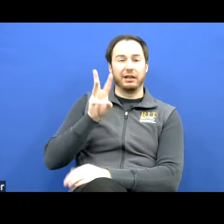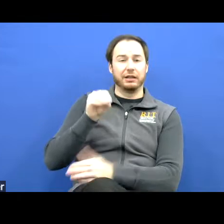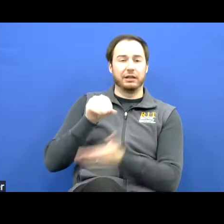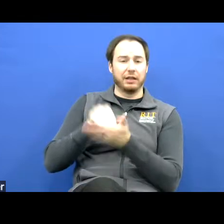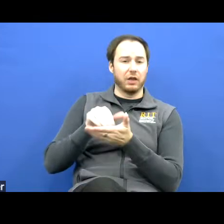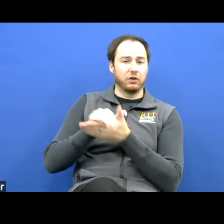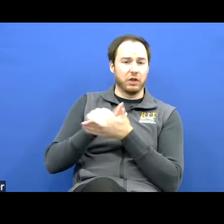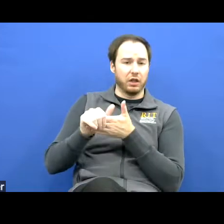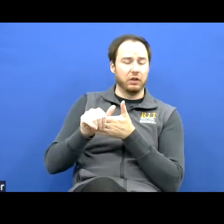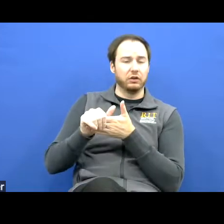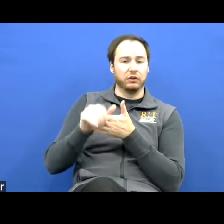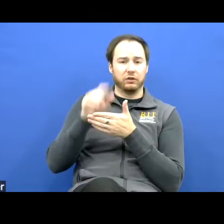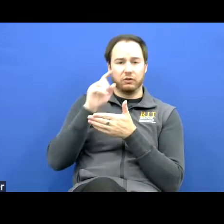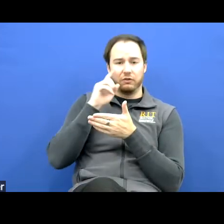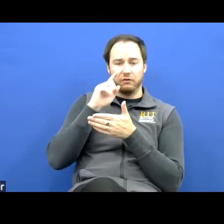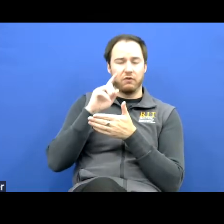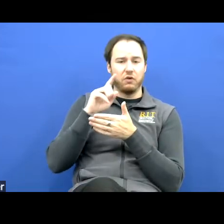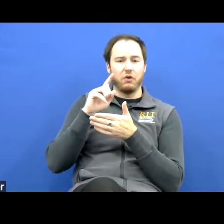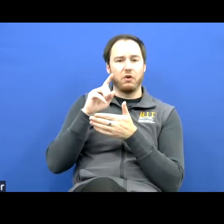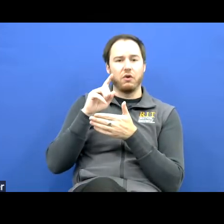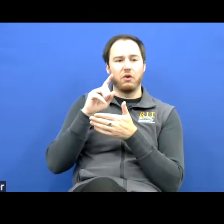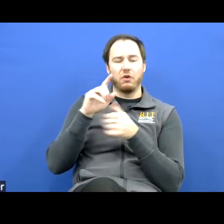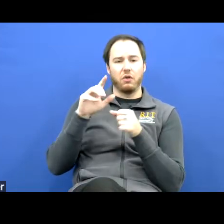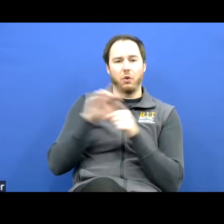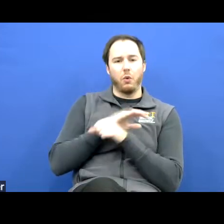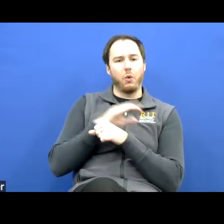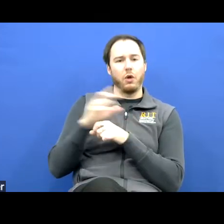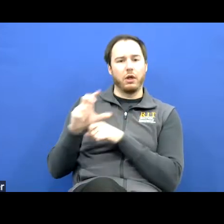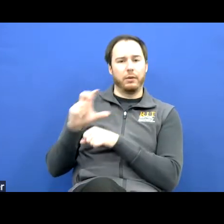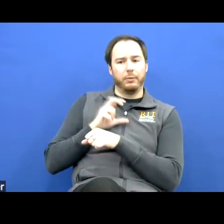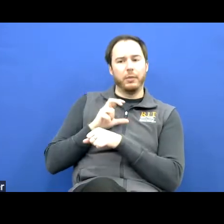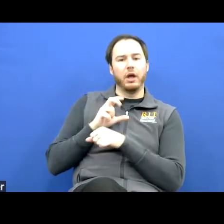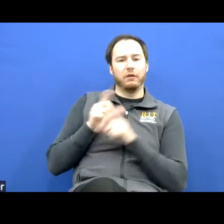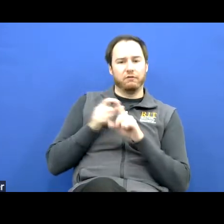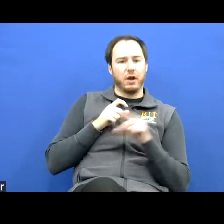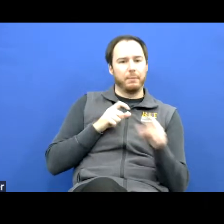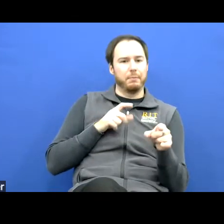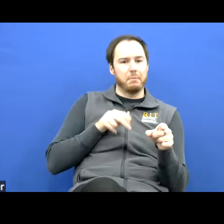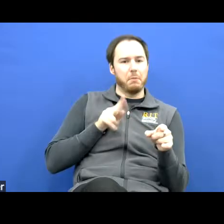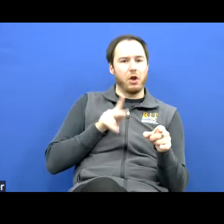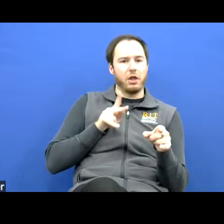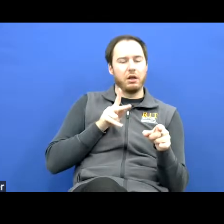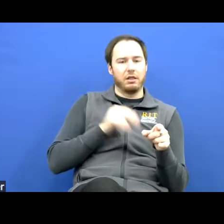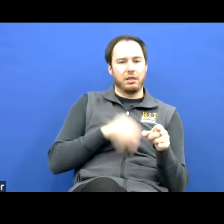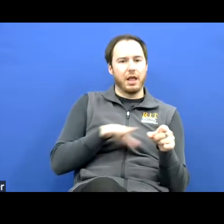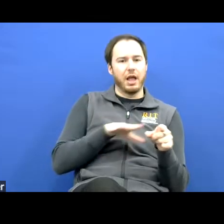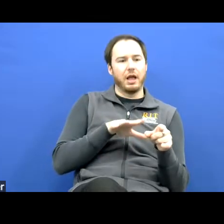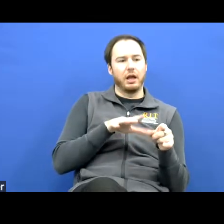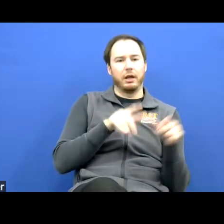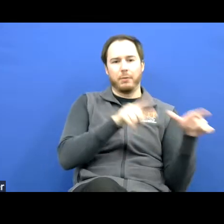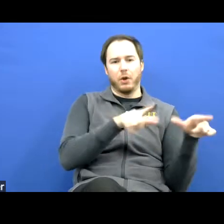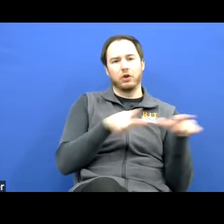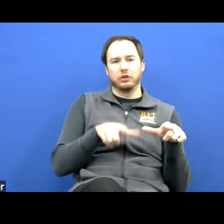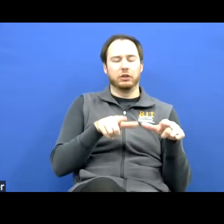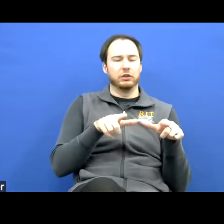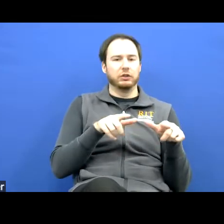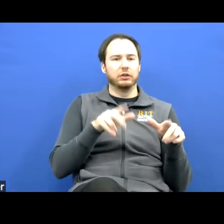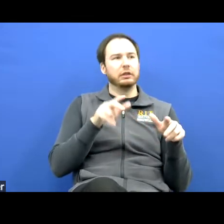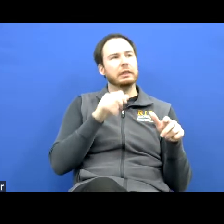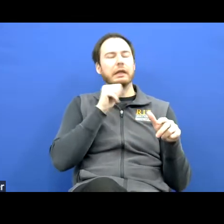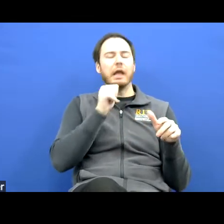$60,000 of the entire amount comes from the parkland parcels. So it's it's not negligible,